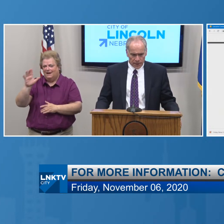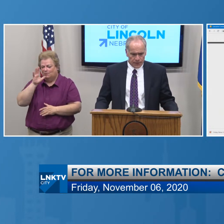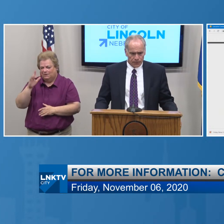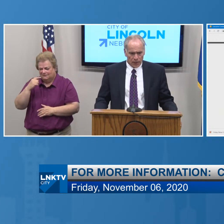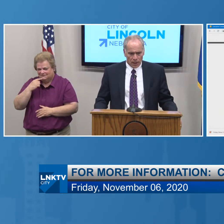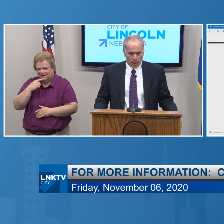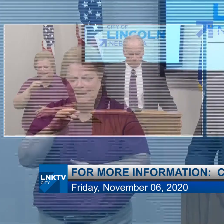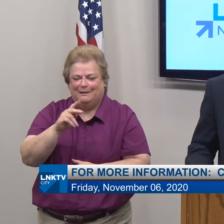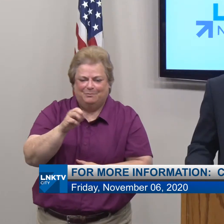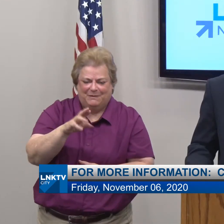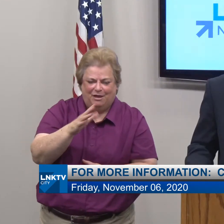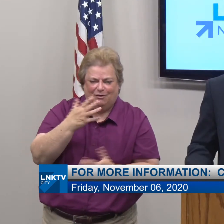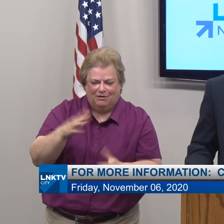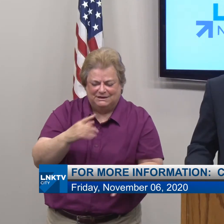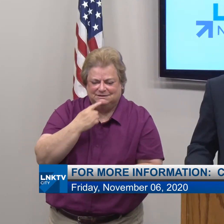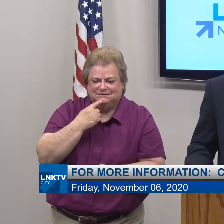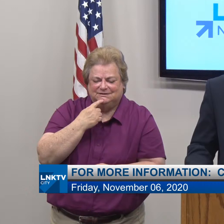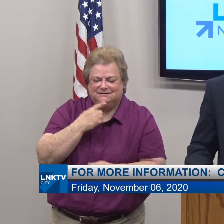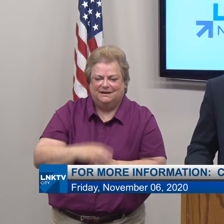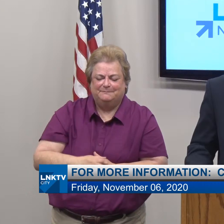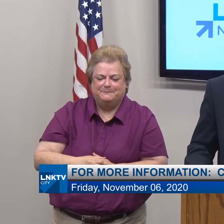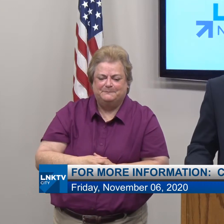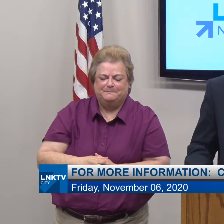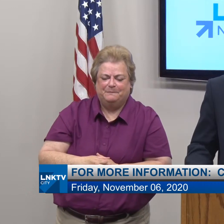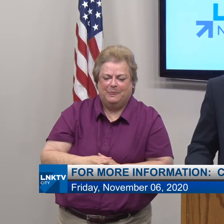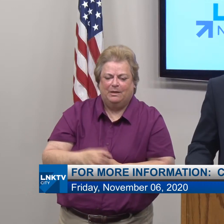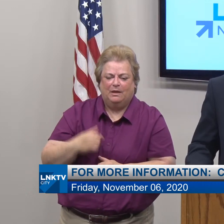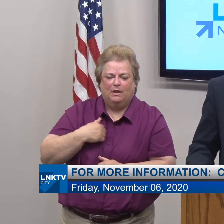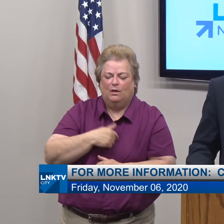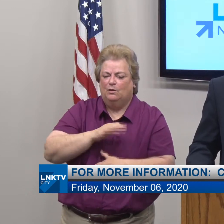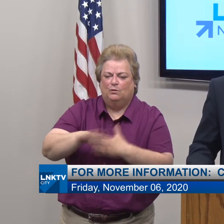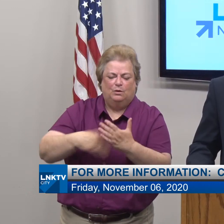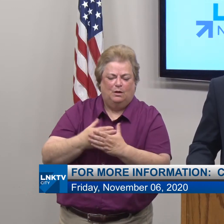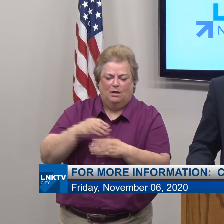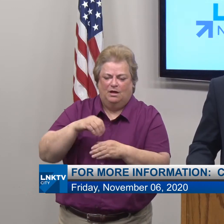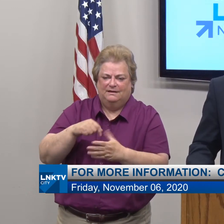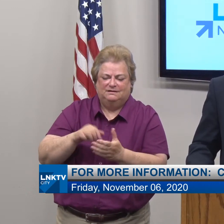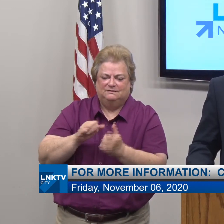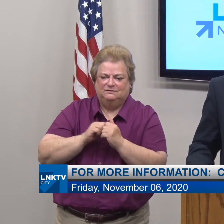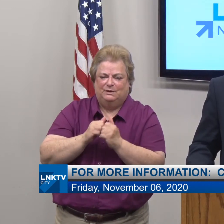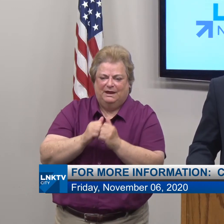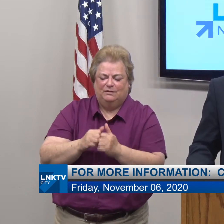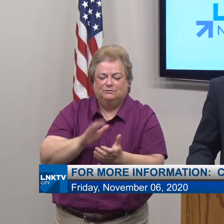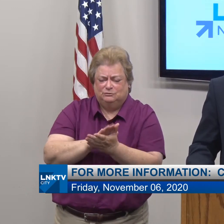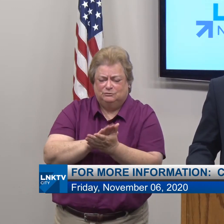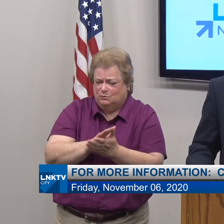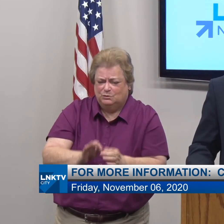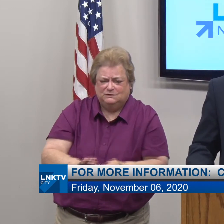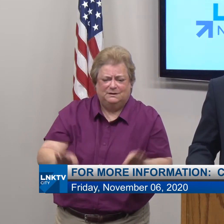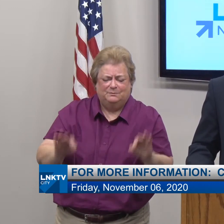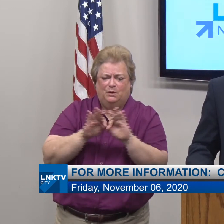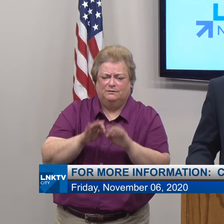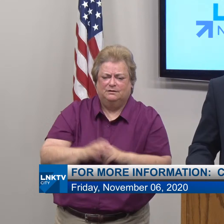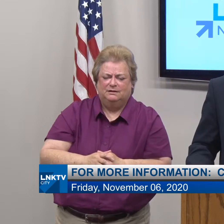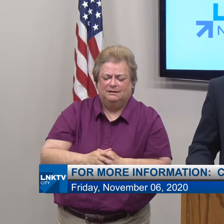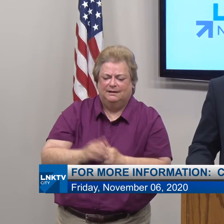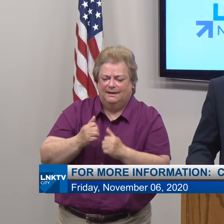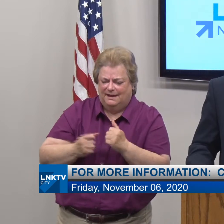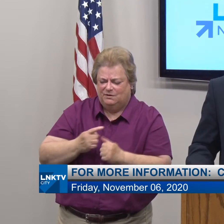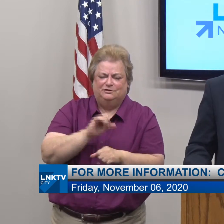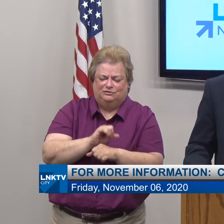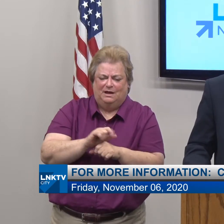said, and Director Lopez said. We're all in this together. Schools are important. Everybody understands getting this virus